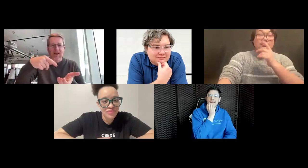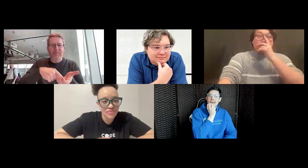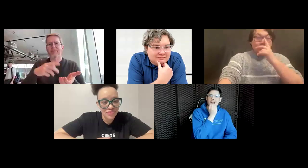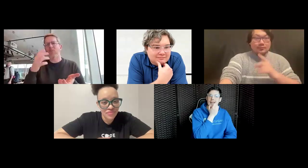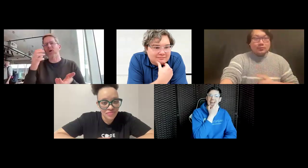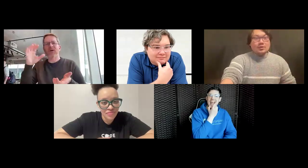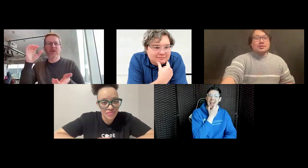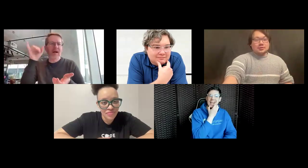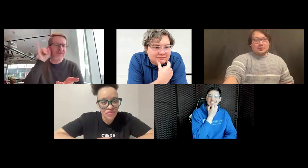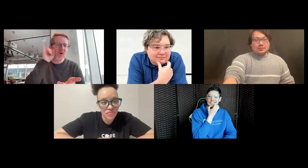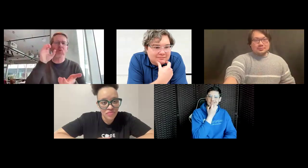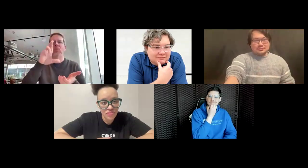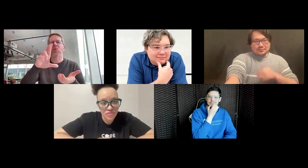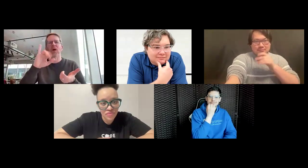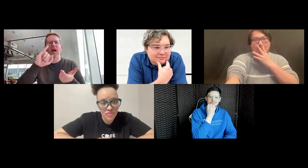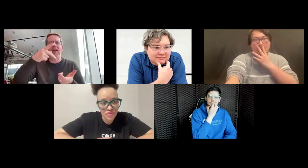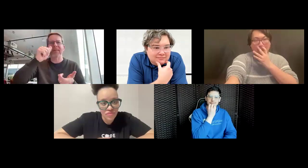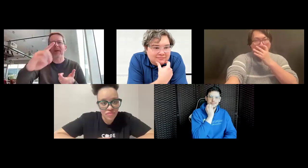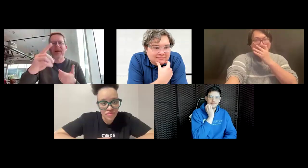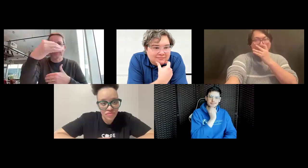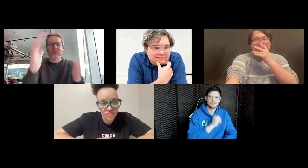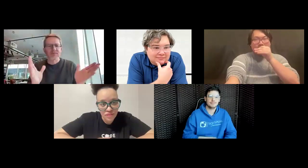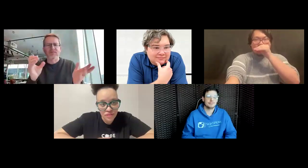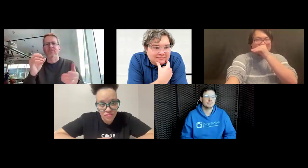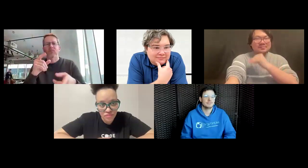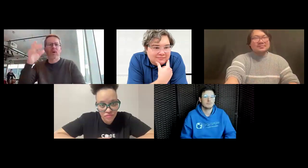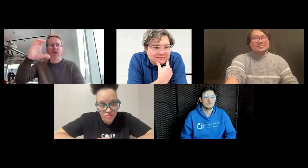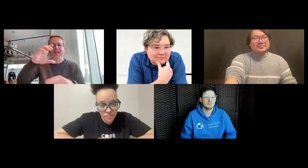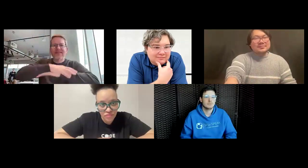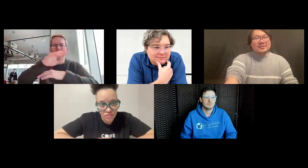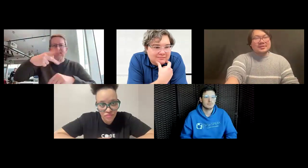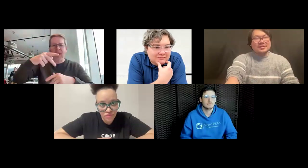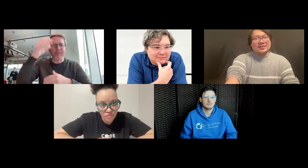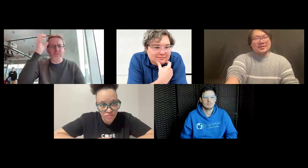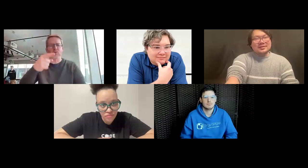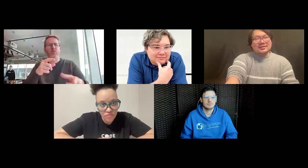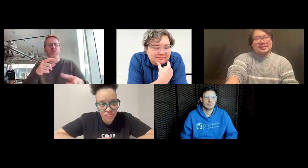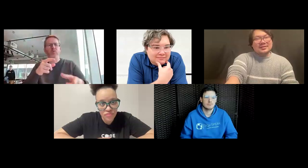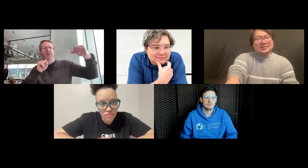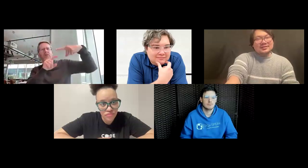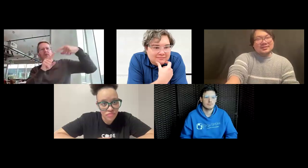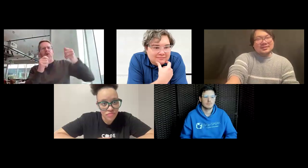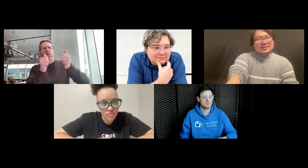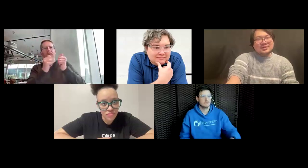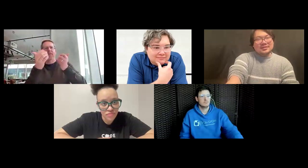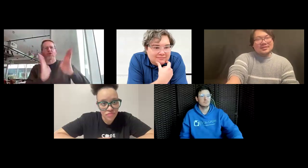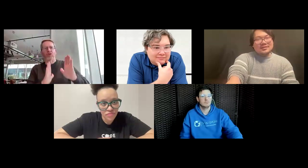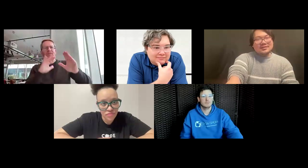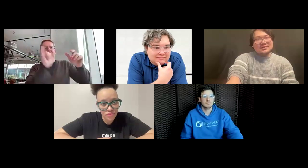app or would it be iPad or iPhone or desktop computer that would sync